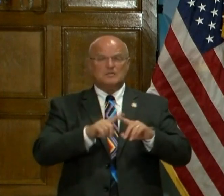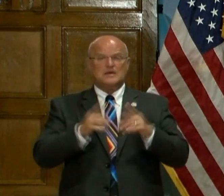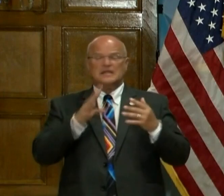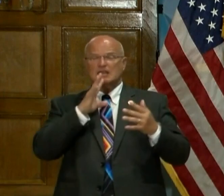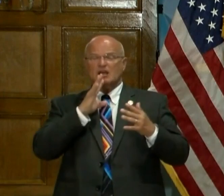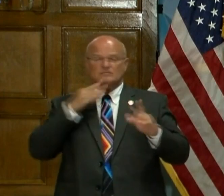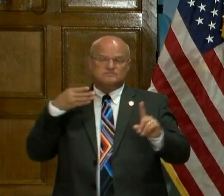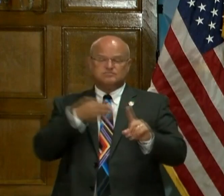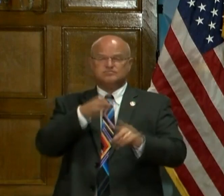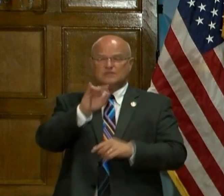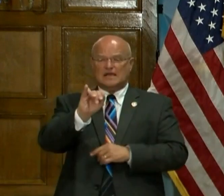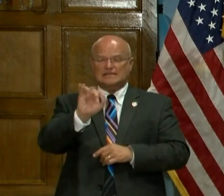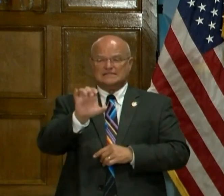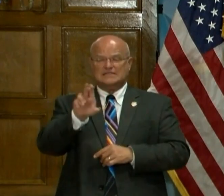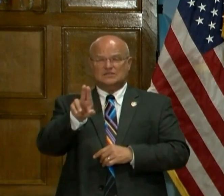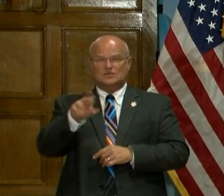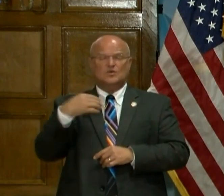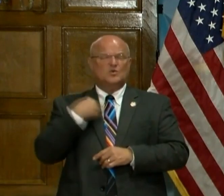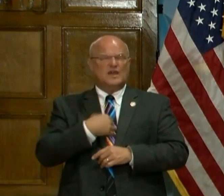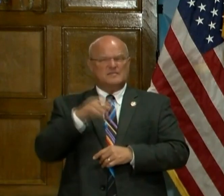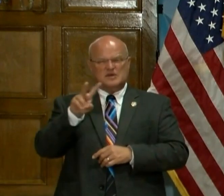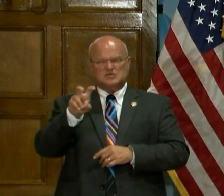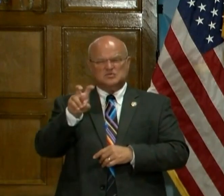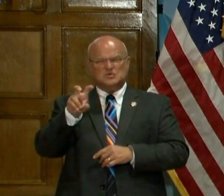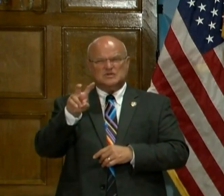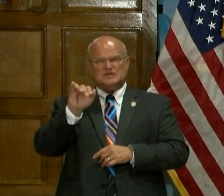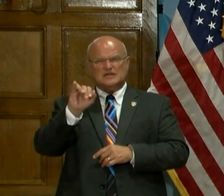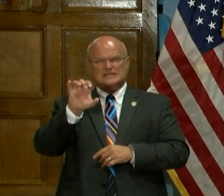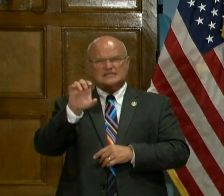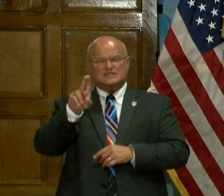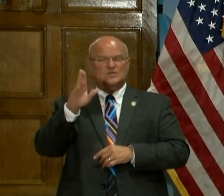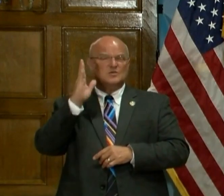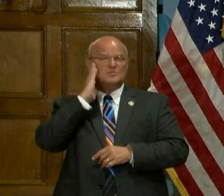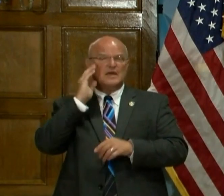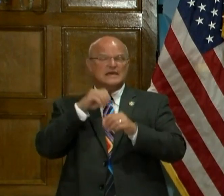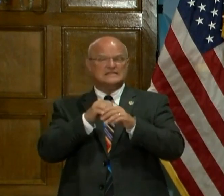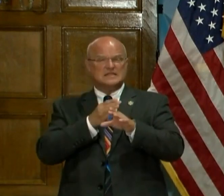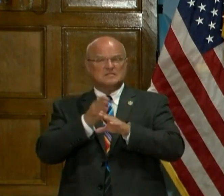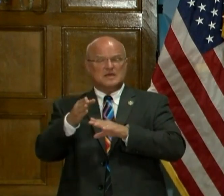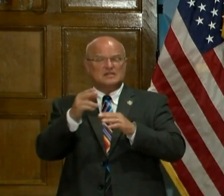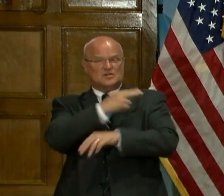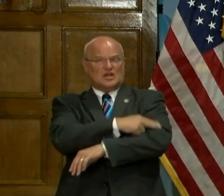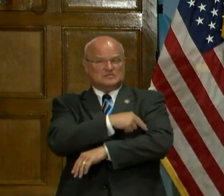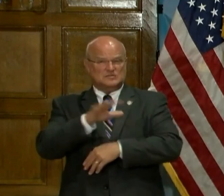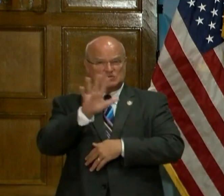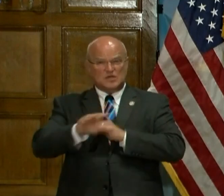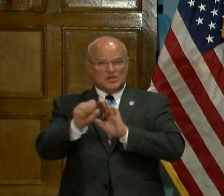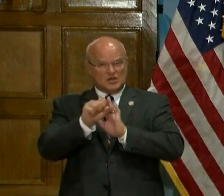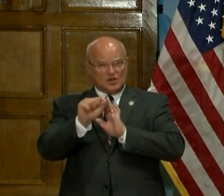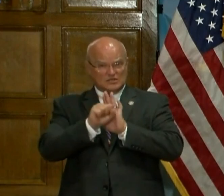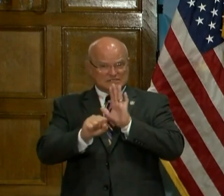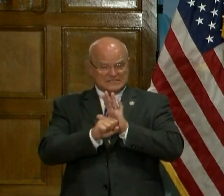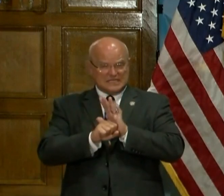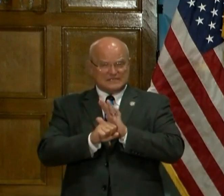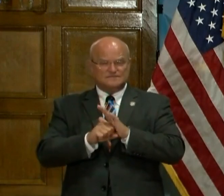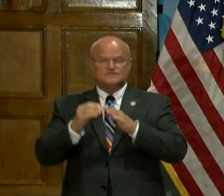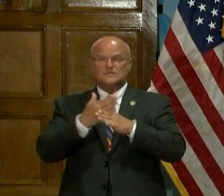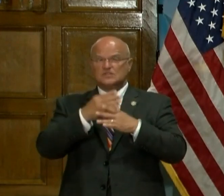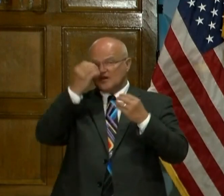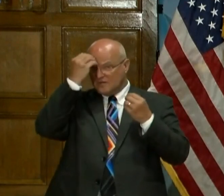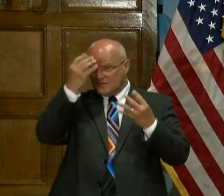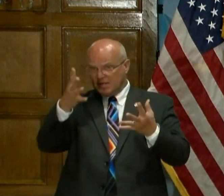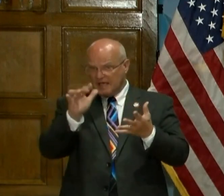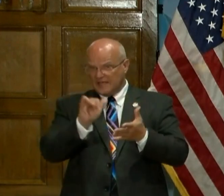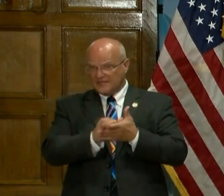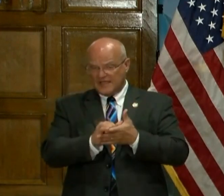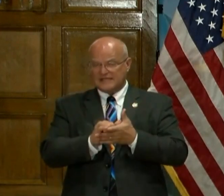ICU beds. We've got about 200 ICU beds in our major facilities across Arkansas. And so I want to just share some information with you about